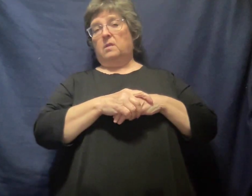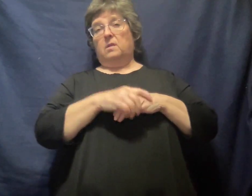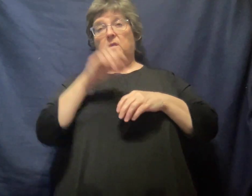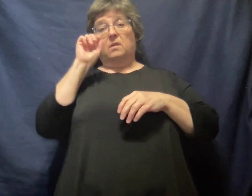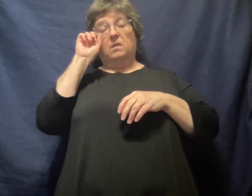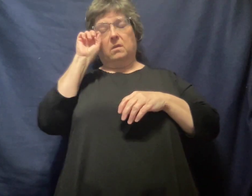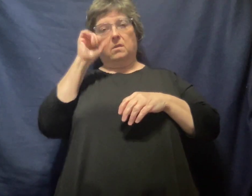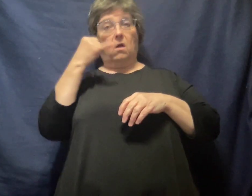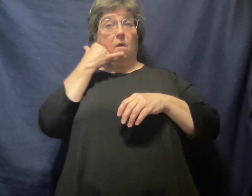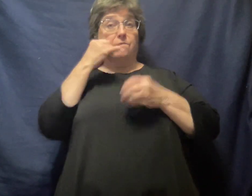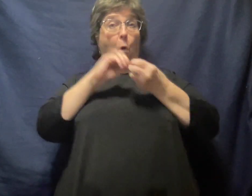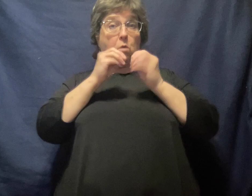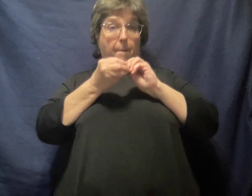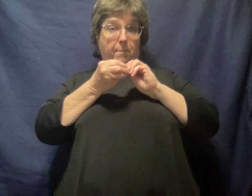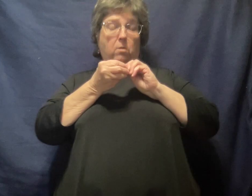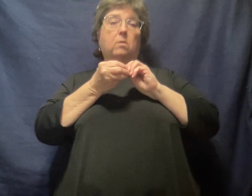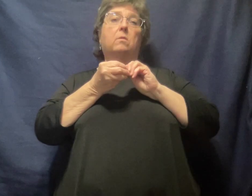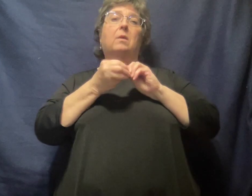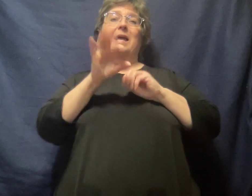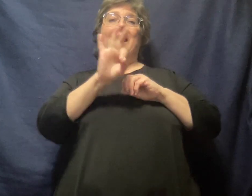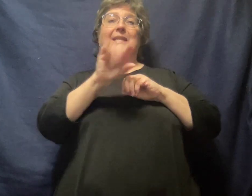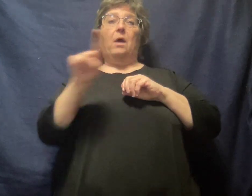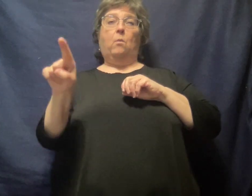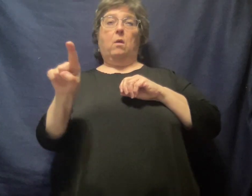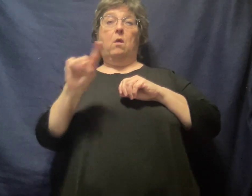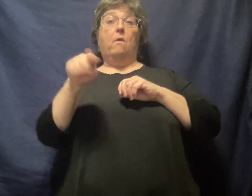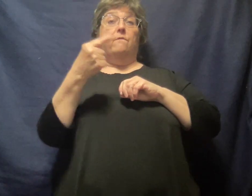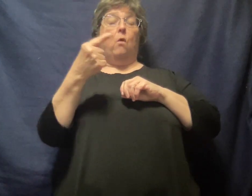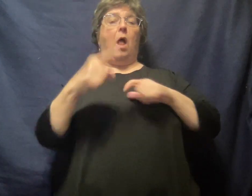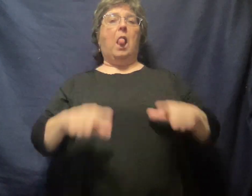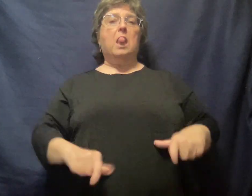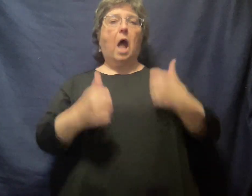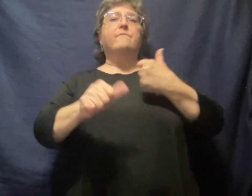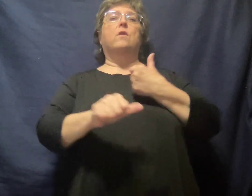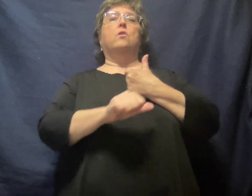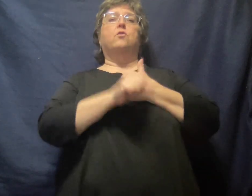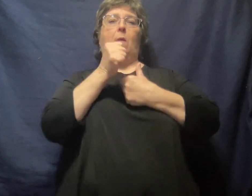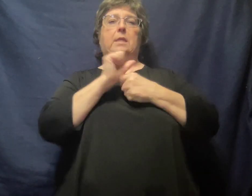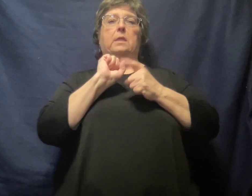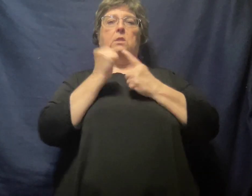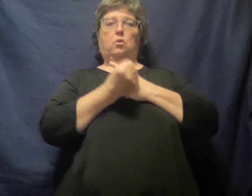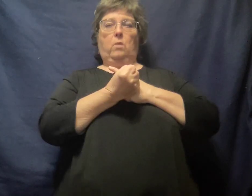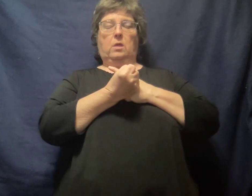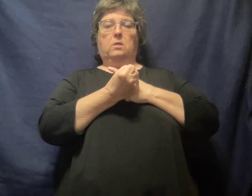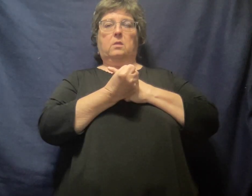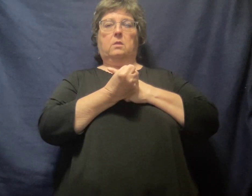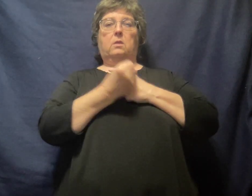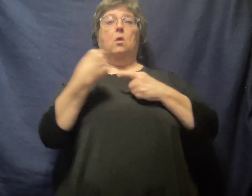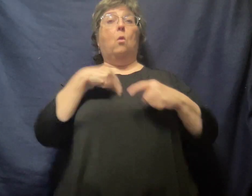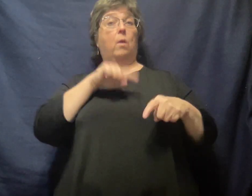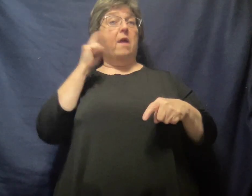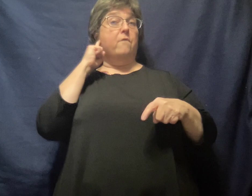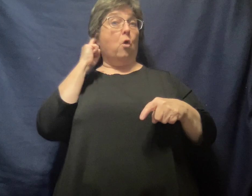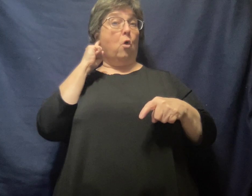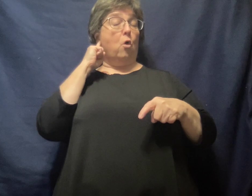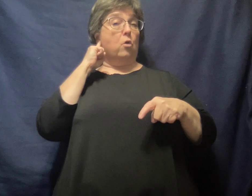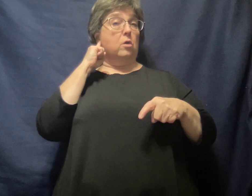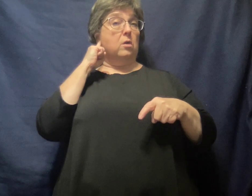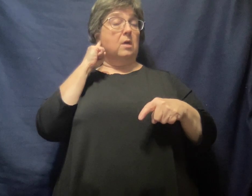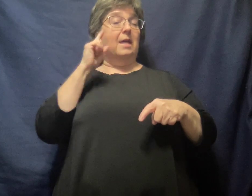The phone numbers, the 911 is only for life-threatening circumstances. We have heard that the numbers to 911 have